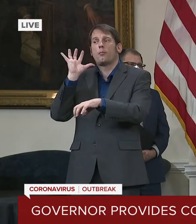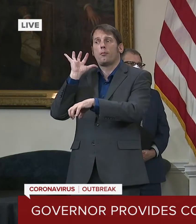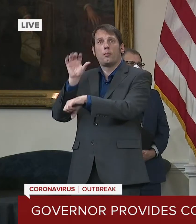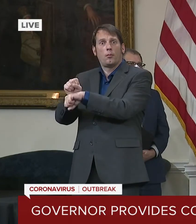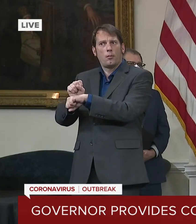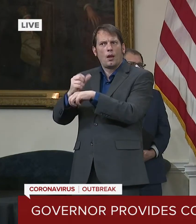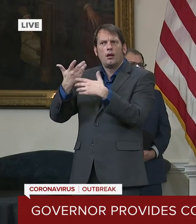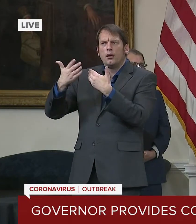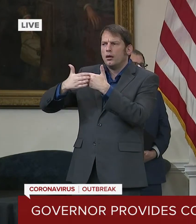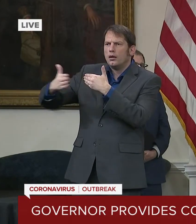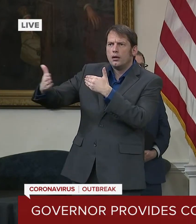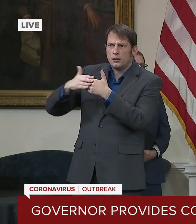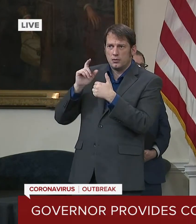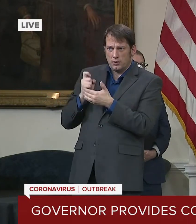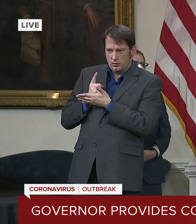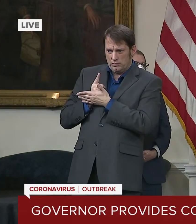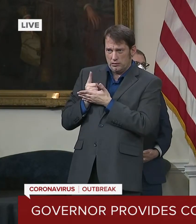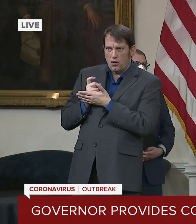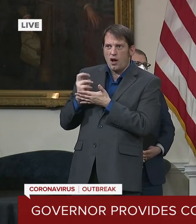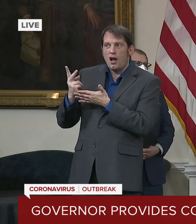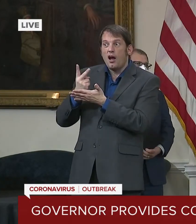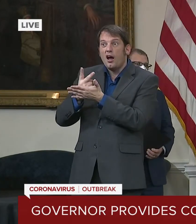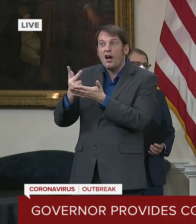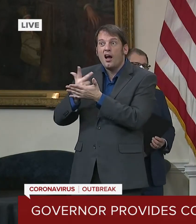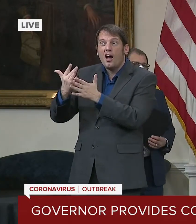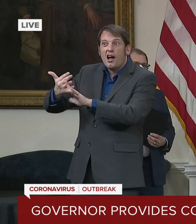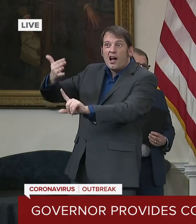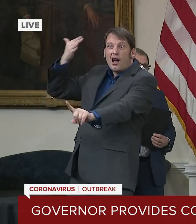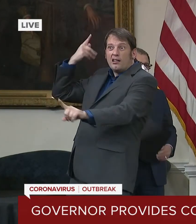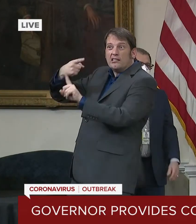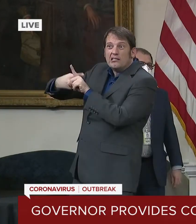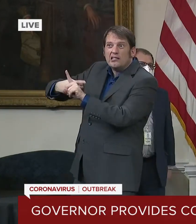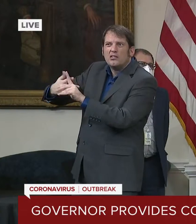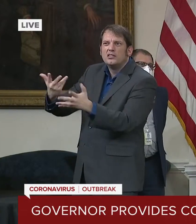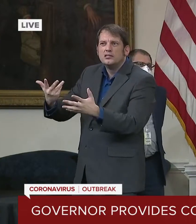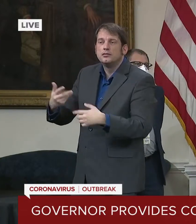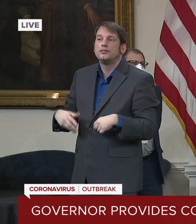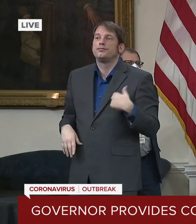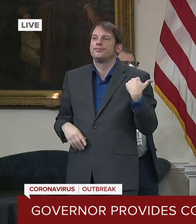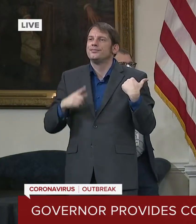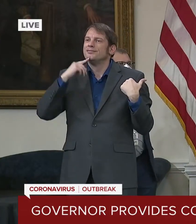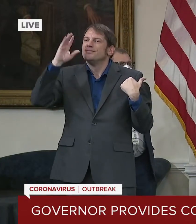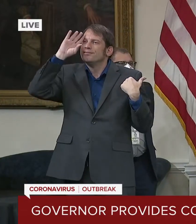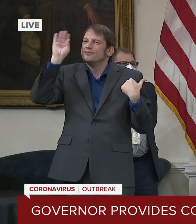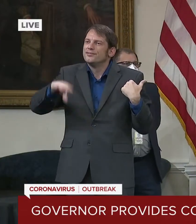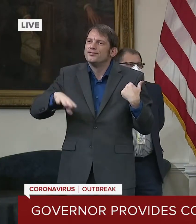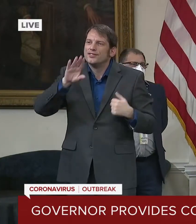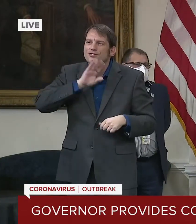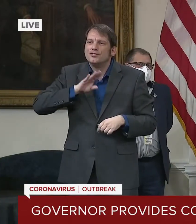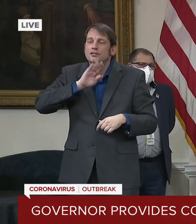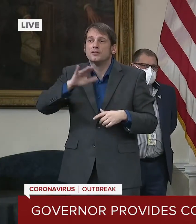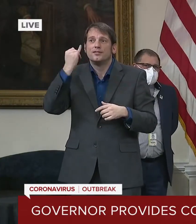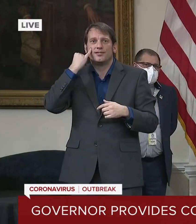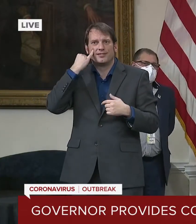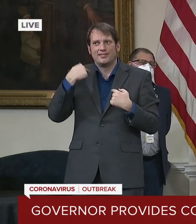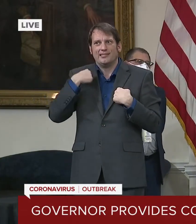really frustrating, and if I were trying to get a vaccine for a parent or, somebody, you say, why can't I get